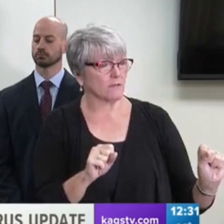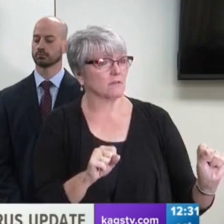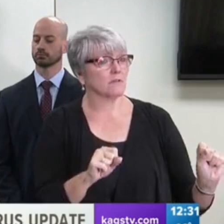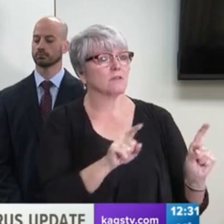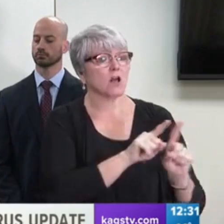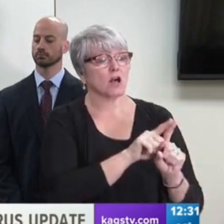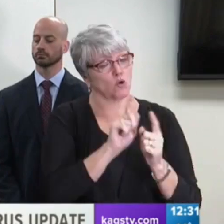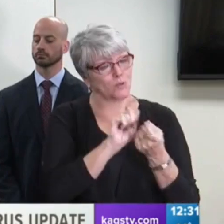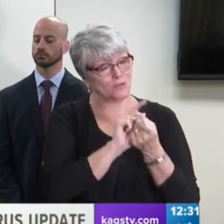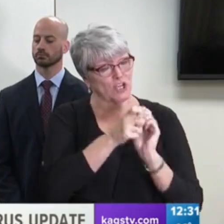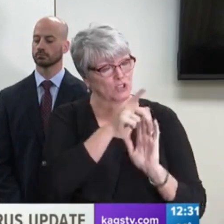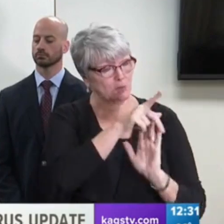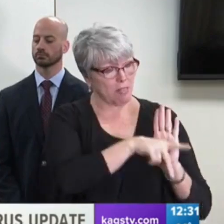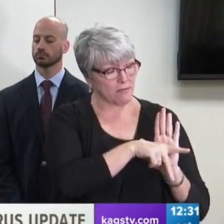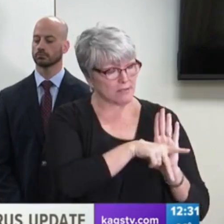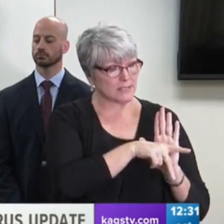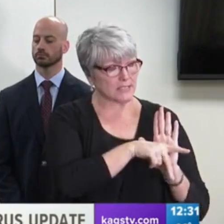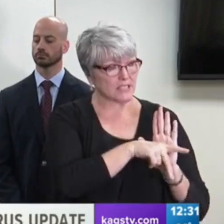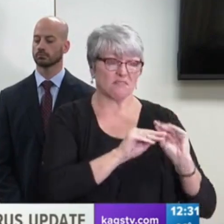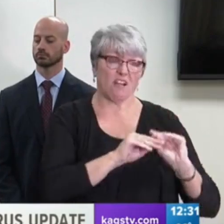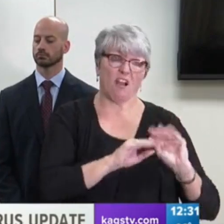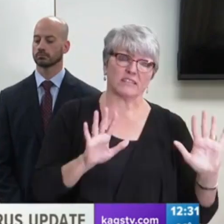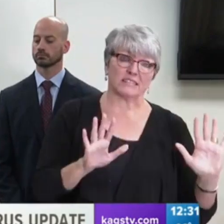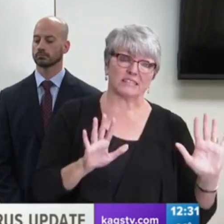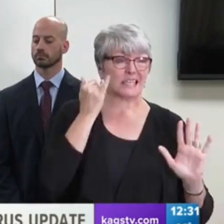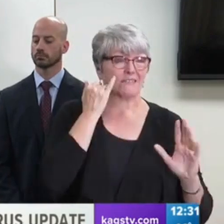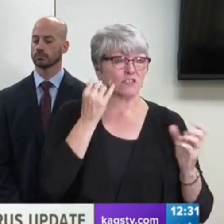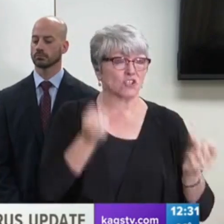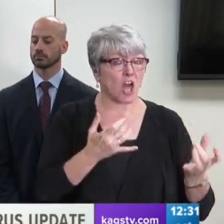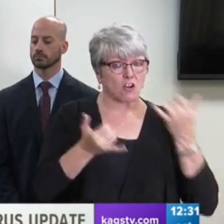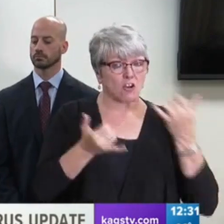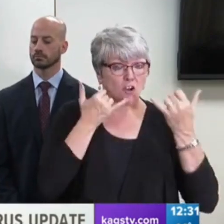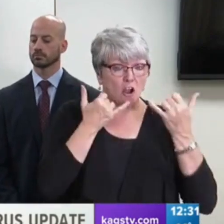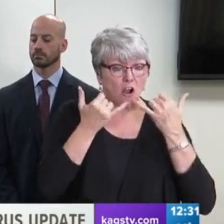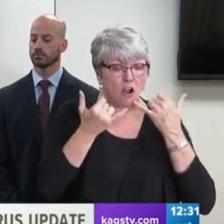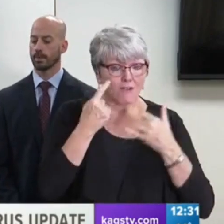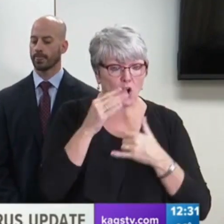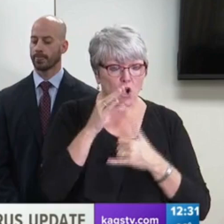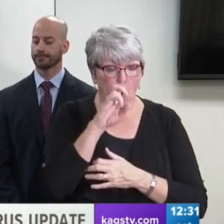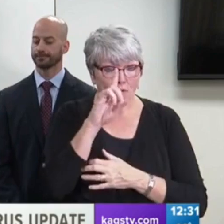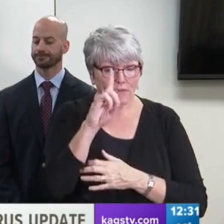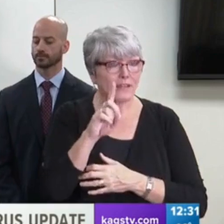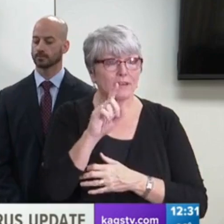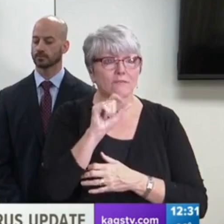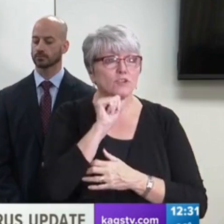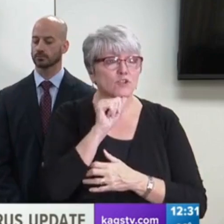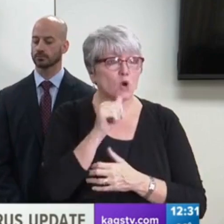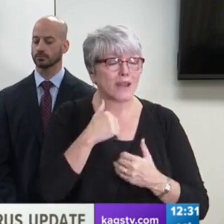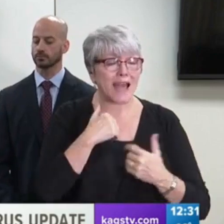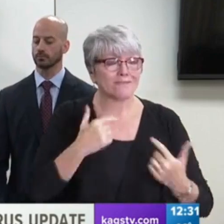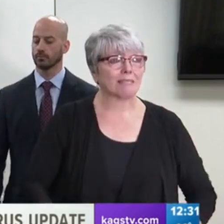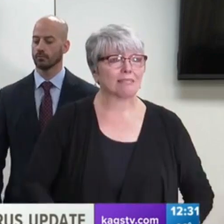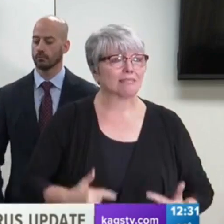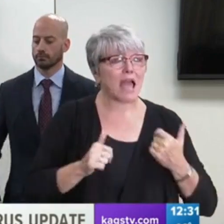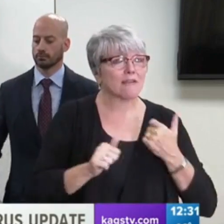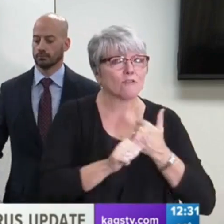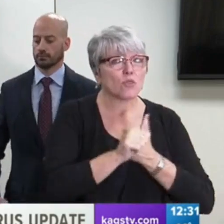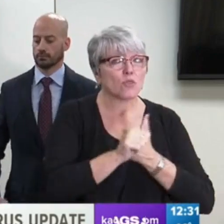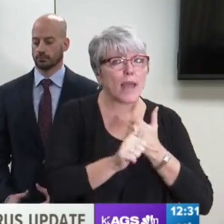We have changed some protocols. Obviously, if there's a lot of calls for COVID, if we don't have, life-threatening type